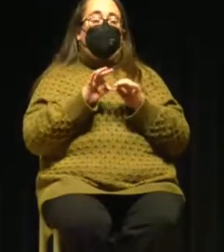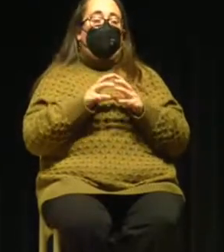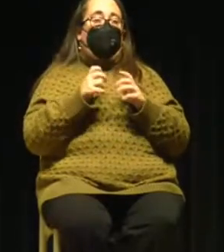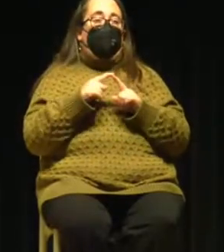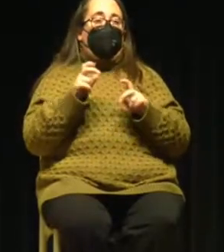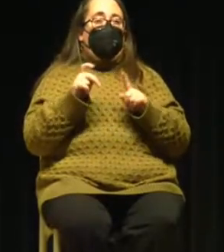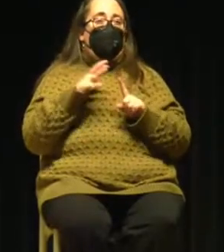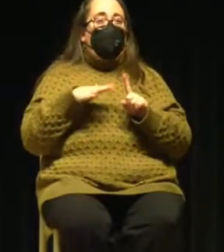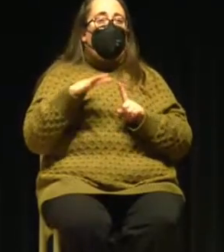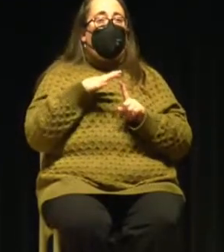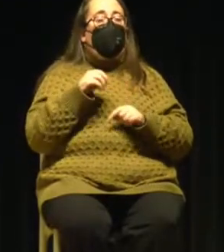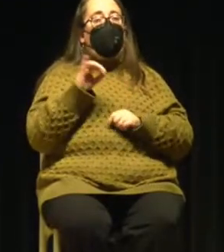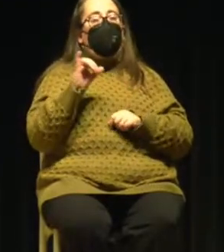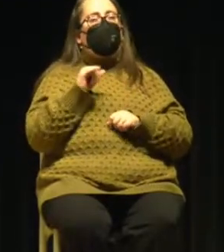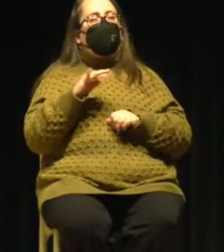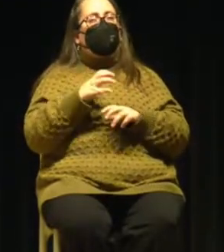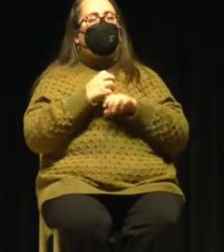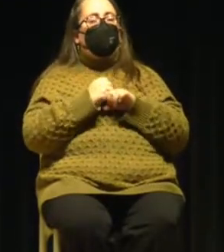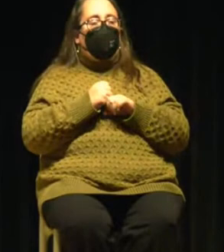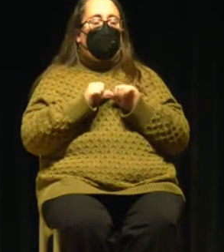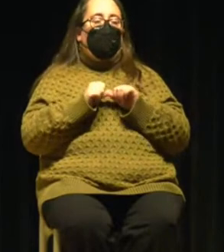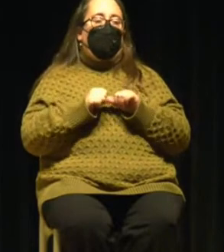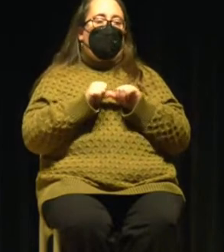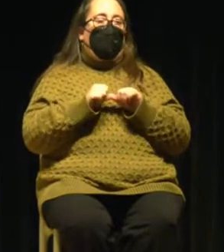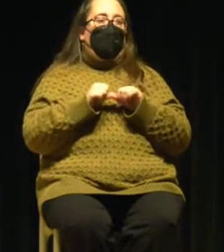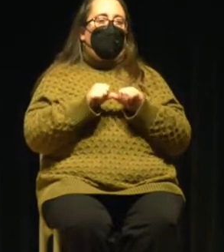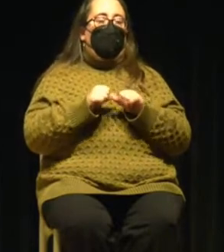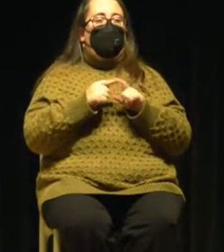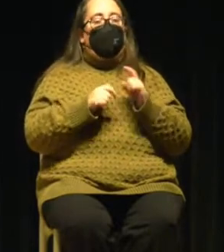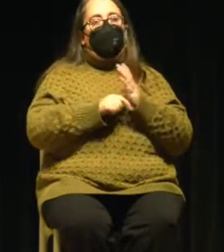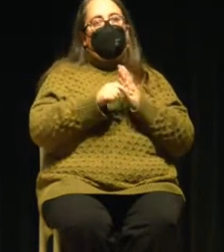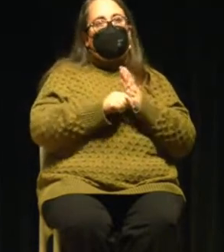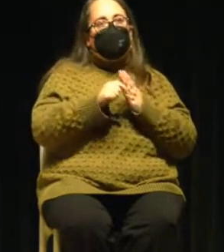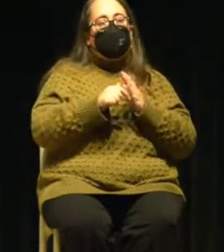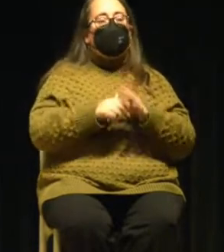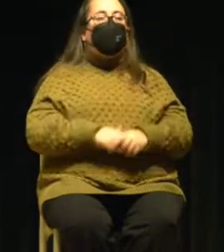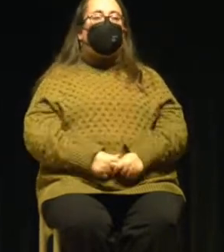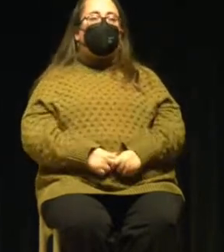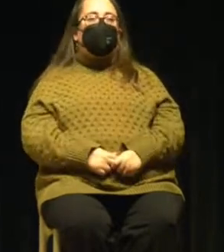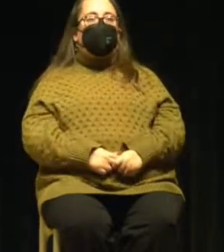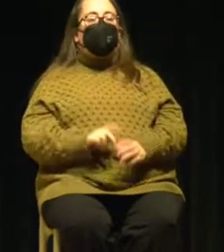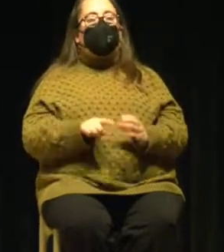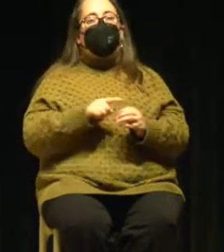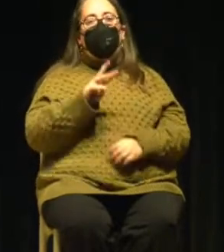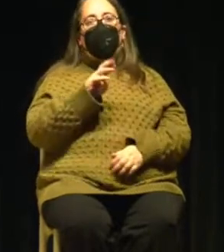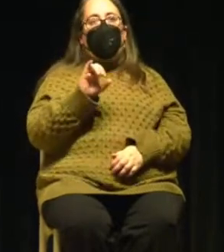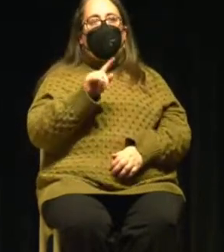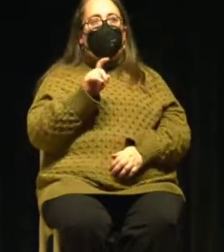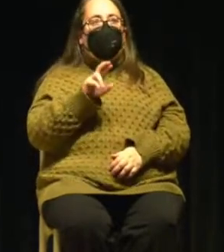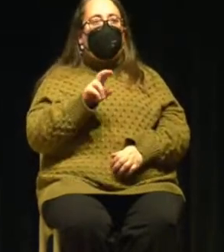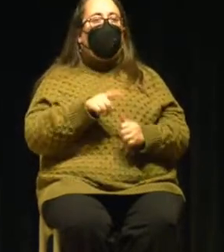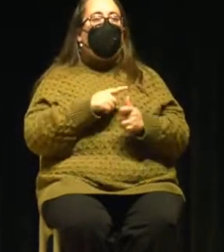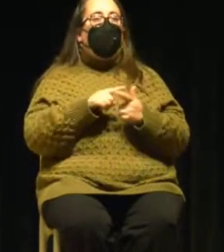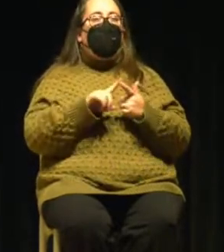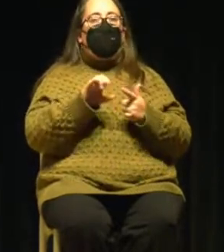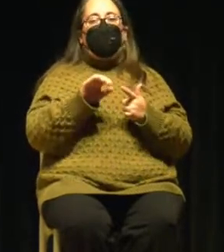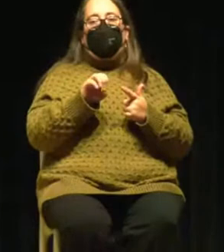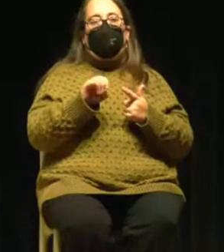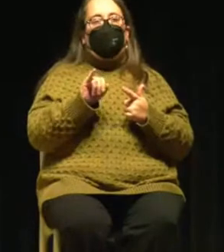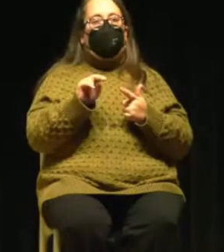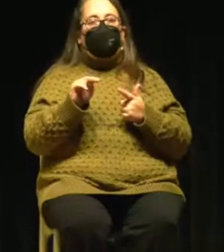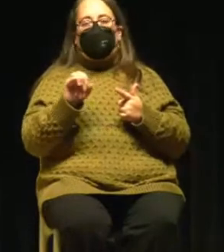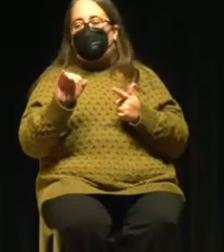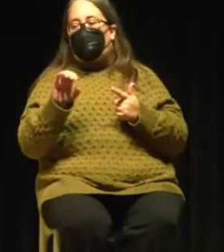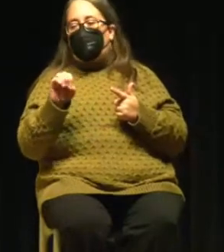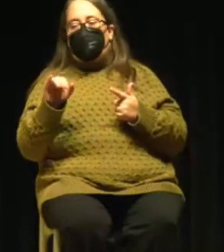people around me, but also you get it constantly, like from magazines, like, you know, it's all about willpower. It's all about like calories in, calories out, which is